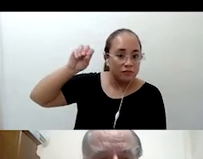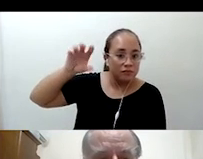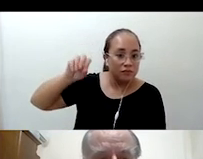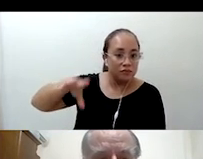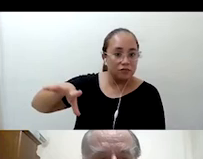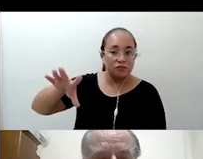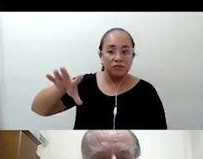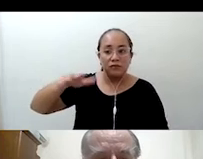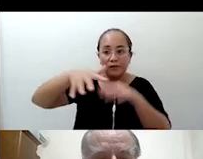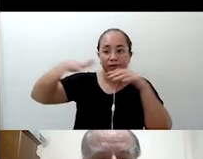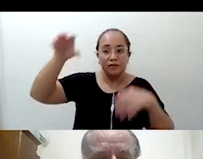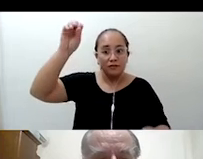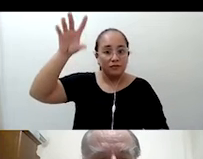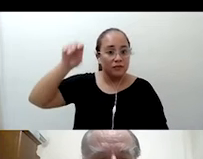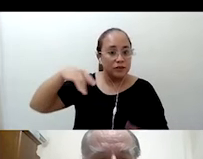basically,